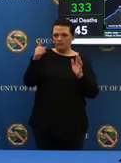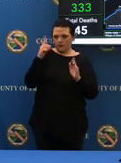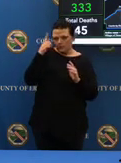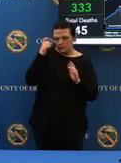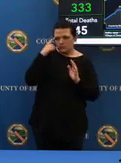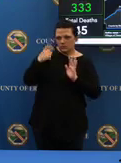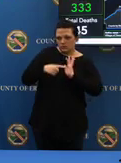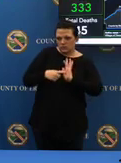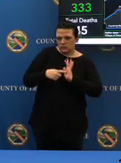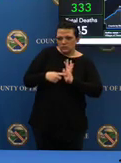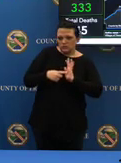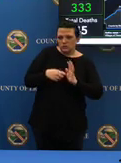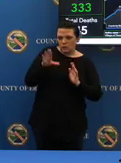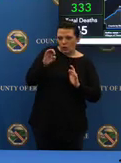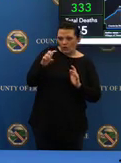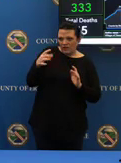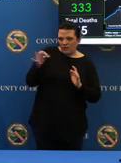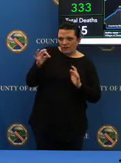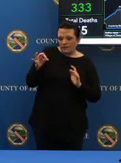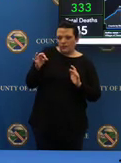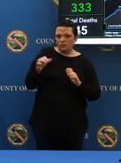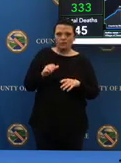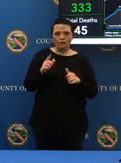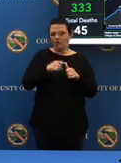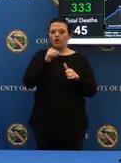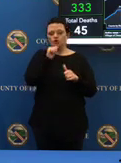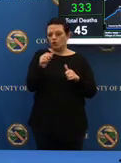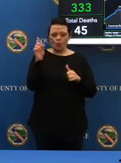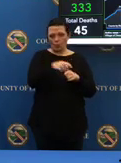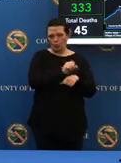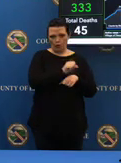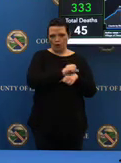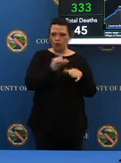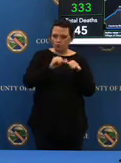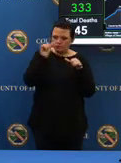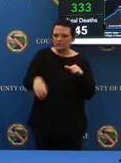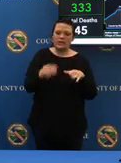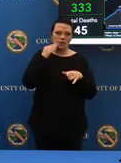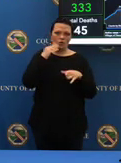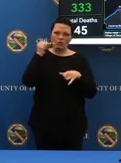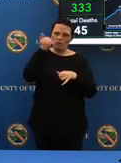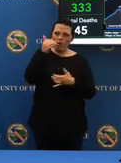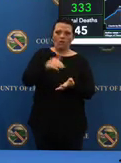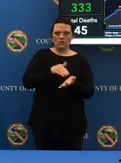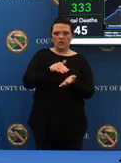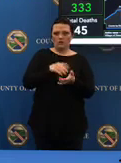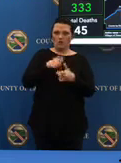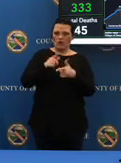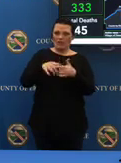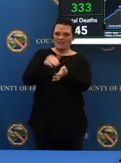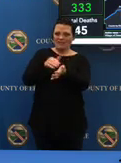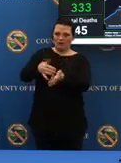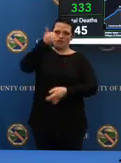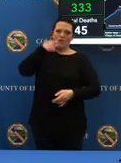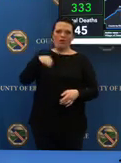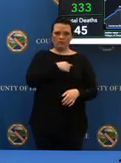of COVID-19, first off, they shouldn't go to work. You should stay home, and you got to contact your doctor and have your doctor contact us.